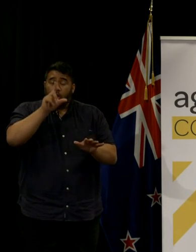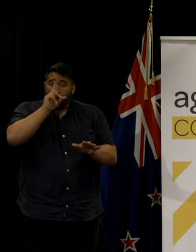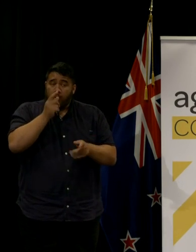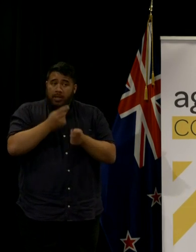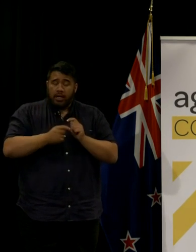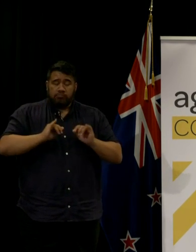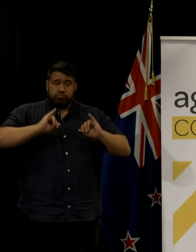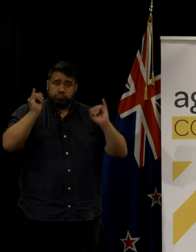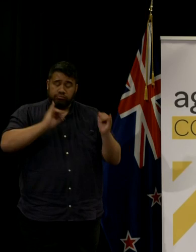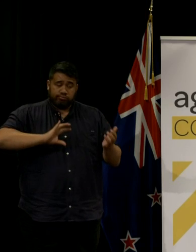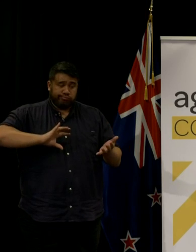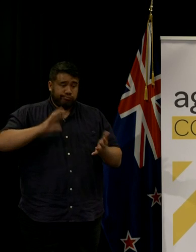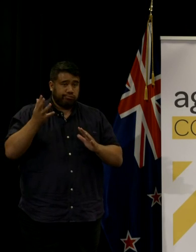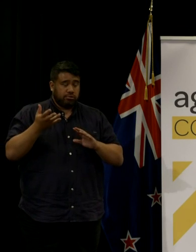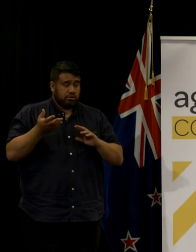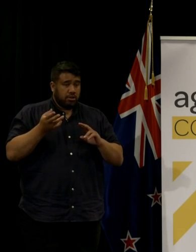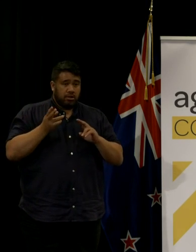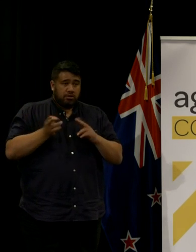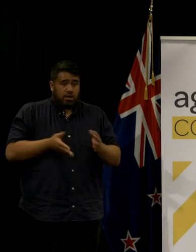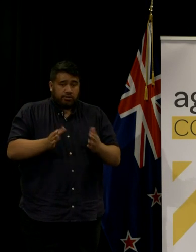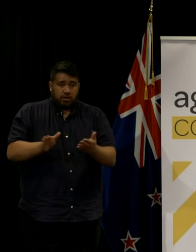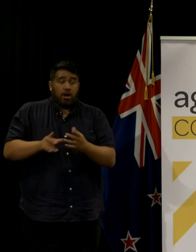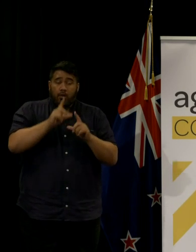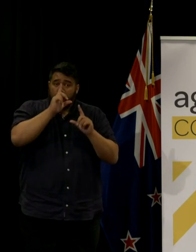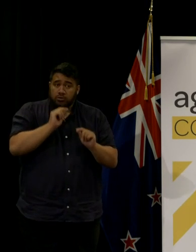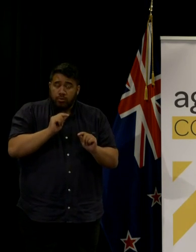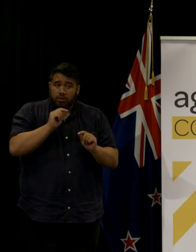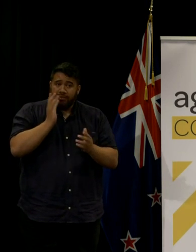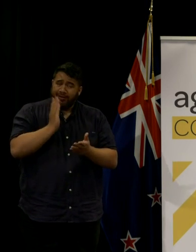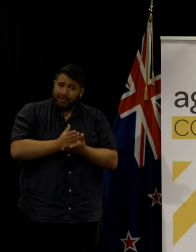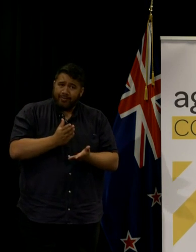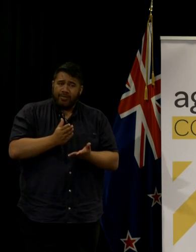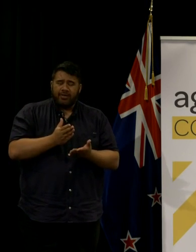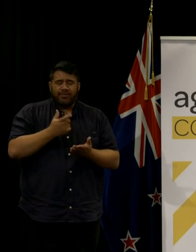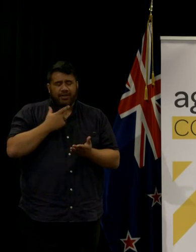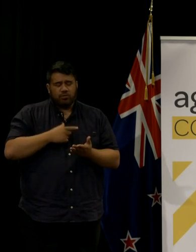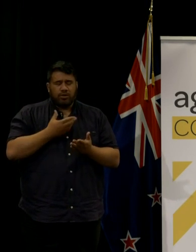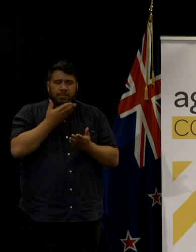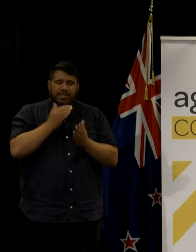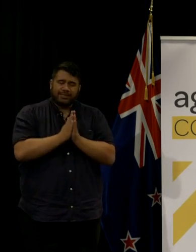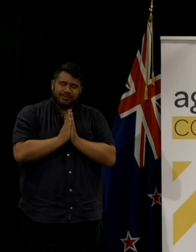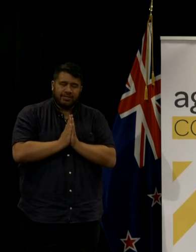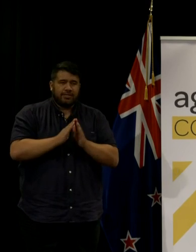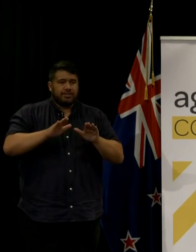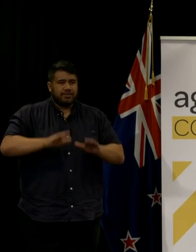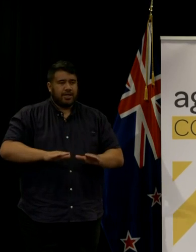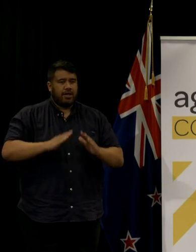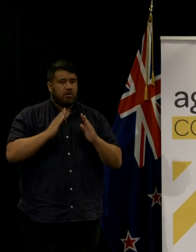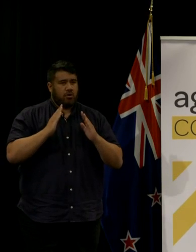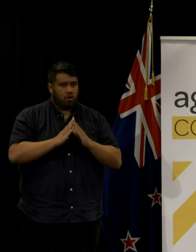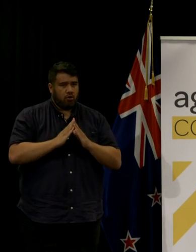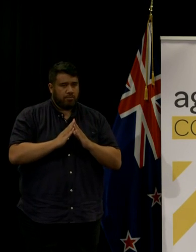to die. It is that plain and simple. So if we're asking for people to stay home and really plead that message